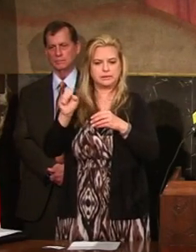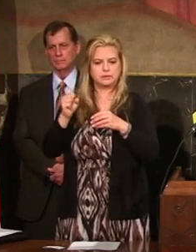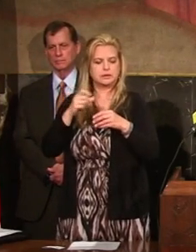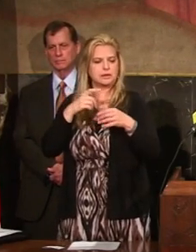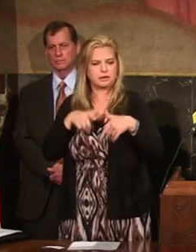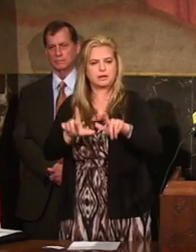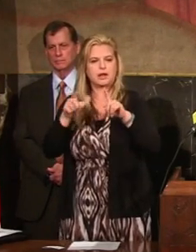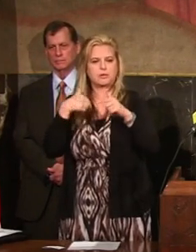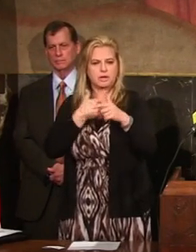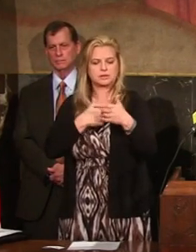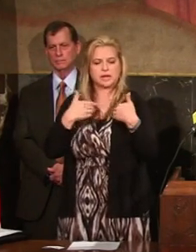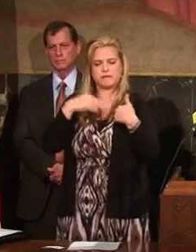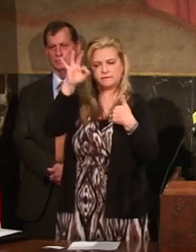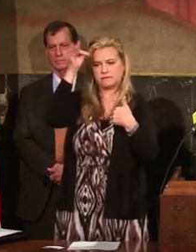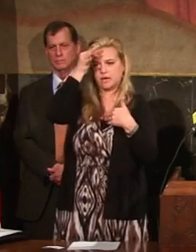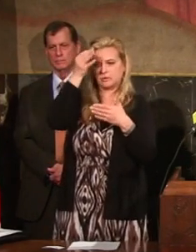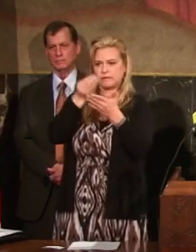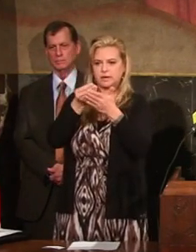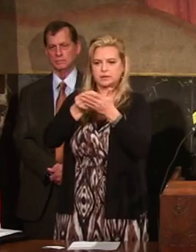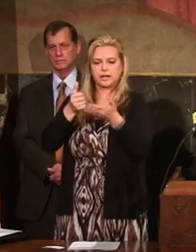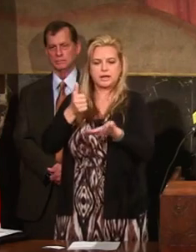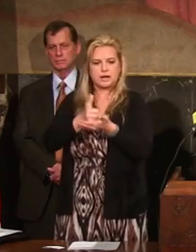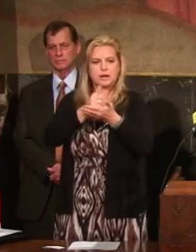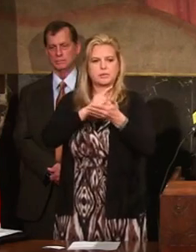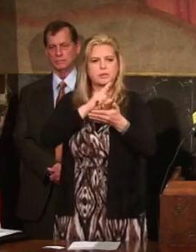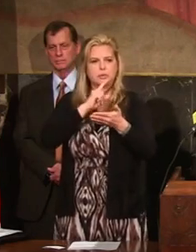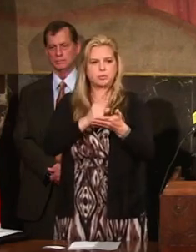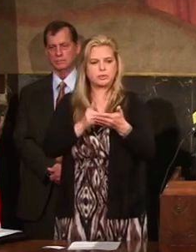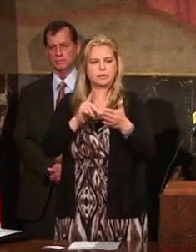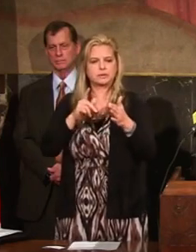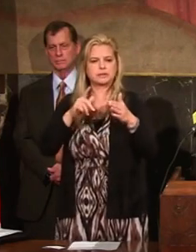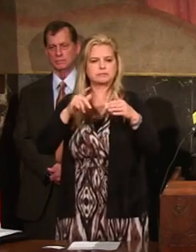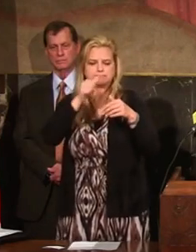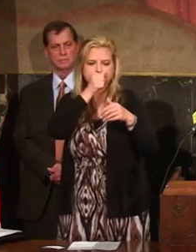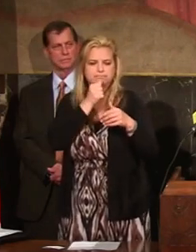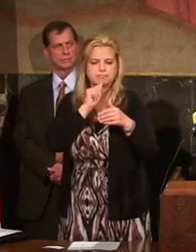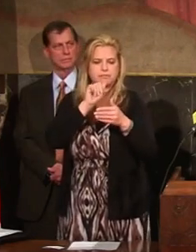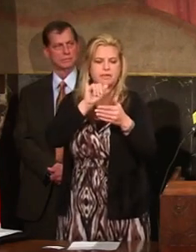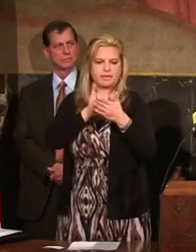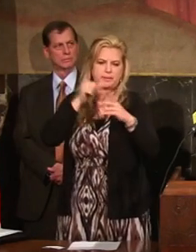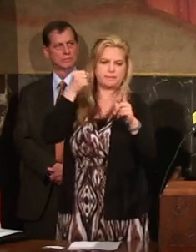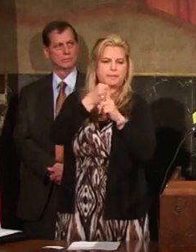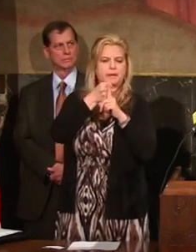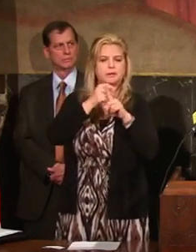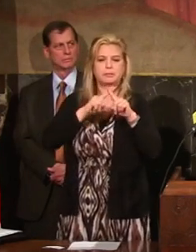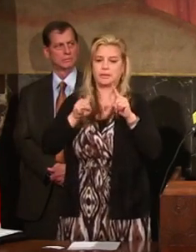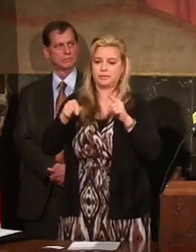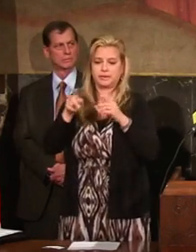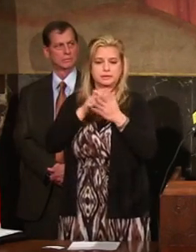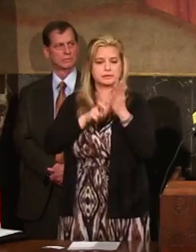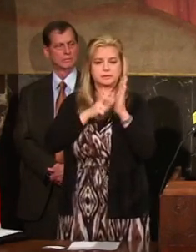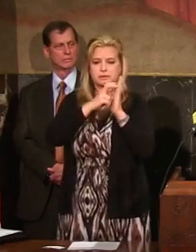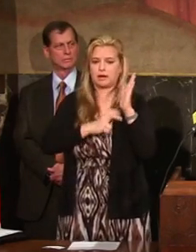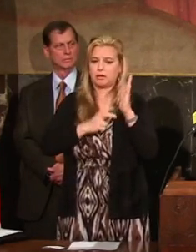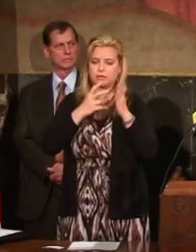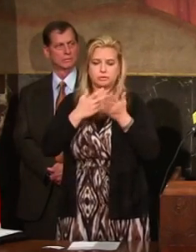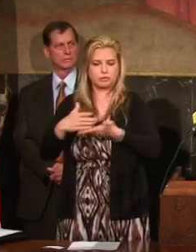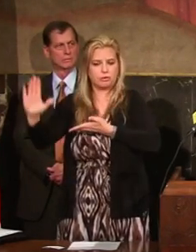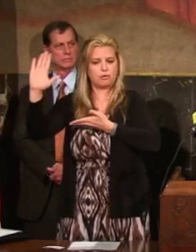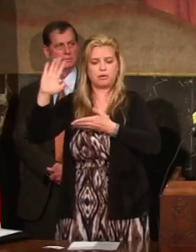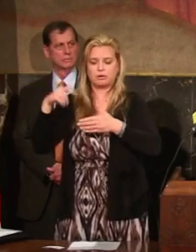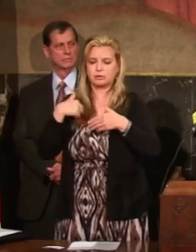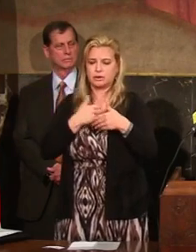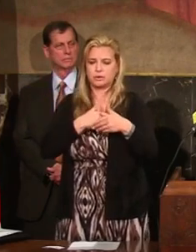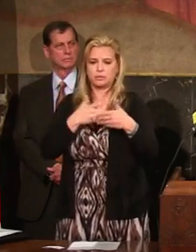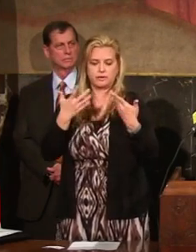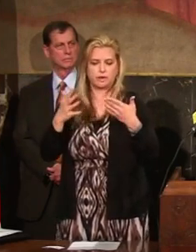other federal funds that helped buffer the impact of a budget cut to my department. But these dollars are no more. We had this shift last year. We've